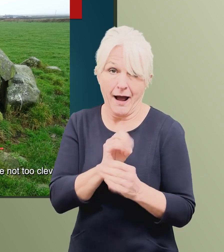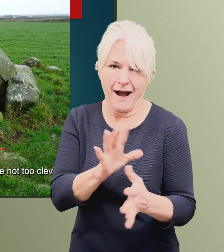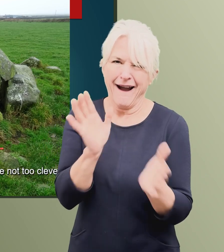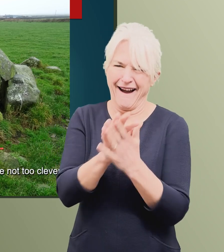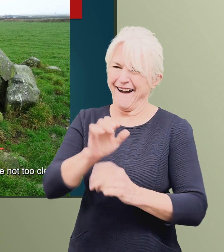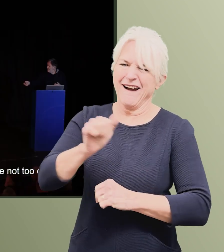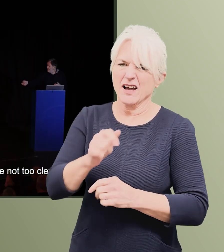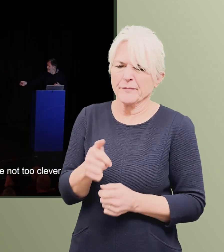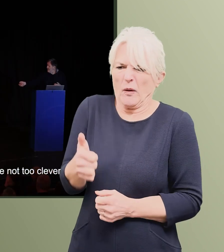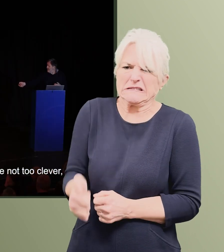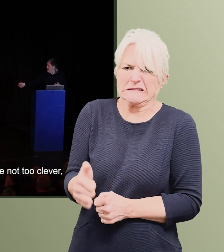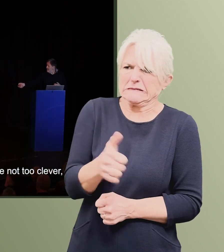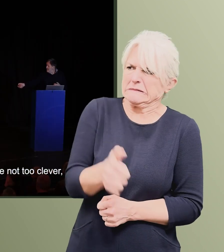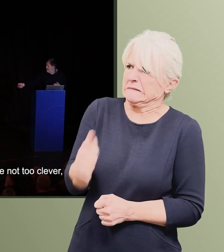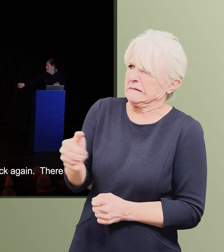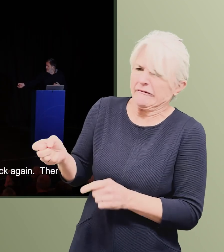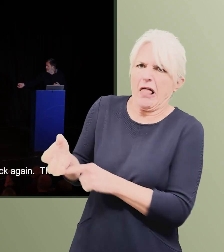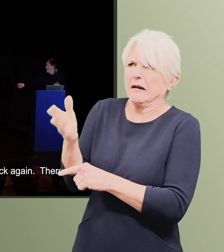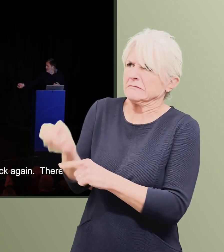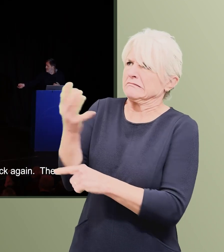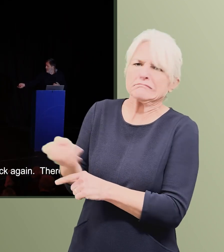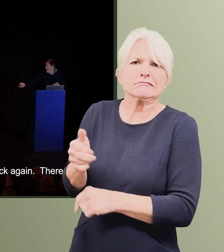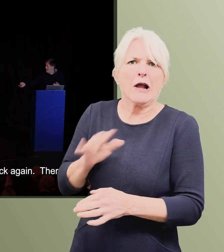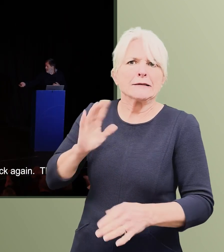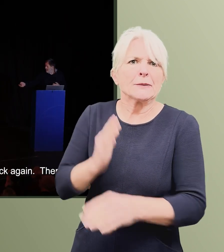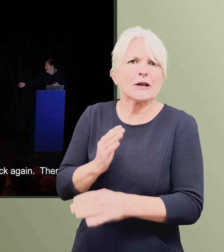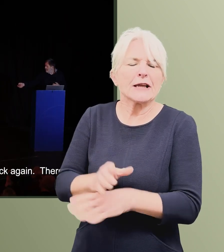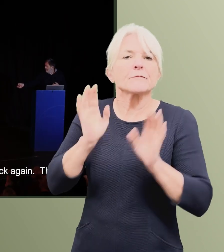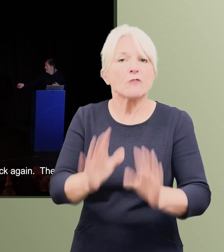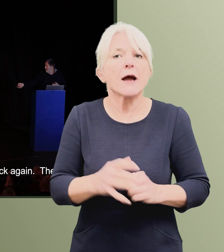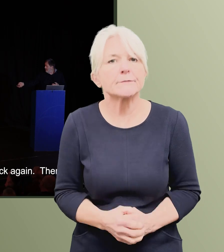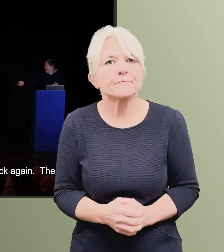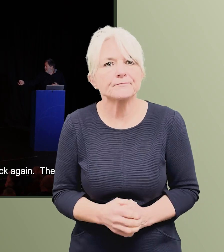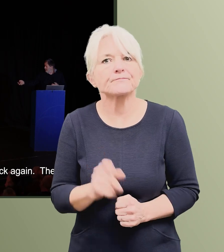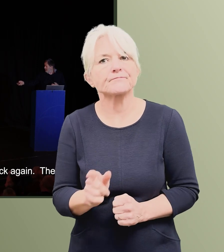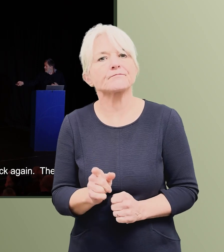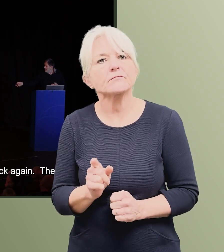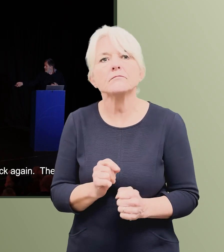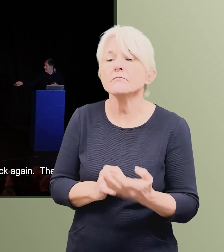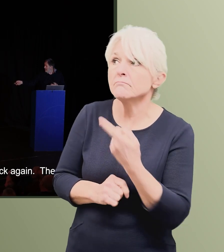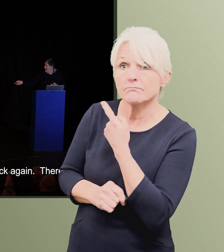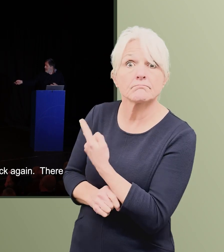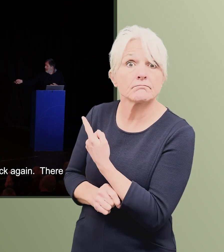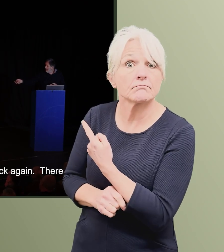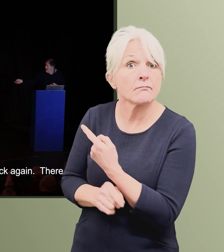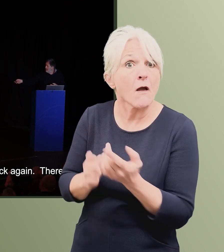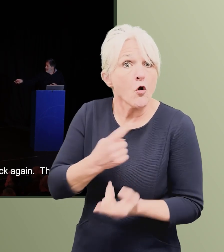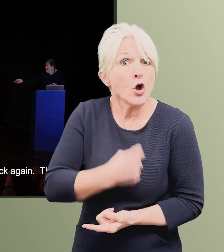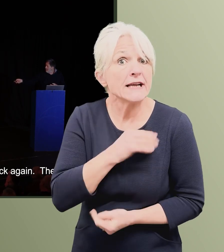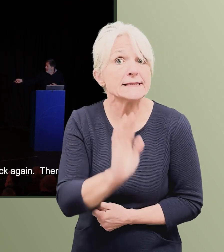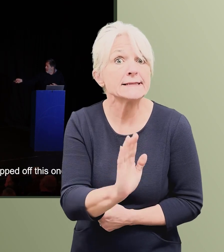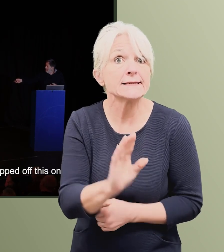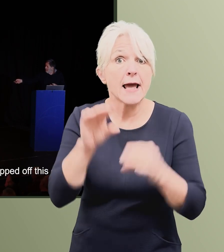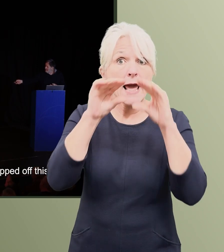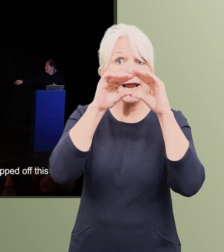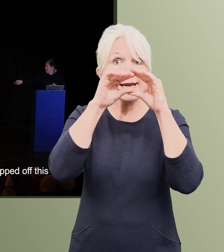try and be not too clever, but I'm hoping this is going to work. Oh, bugger. Right, okay. Oh, let's come back again. There we are. Take my